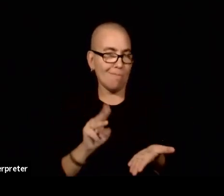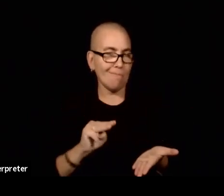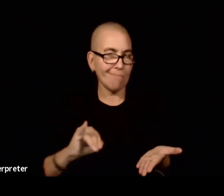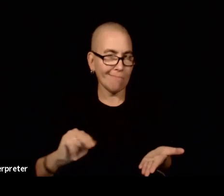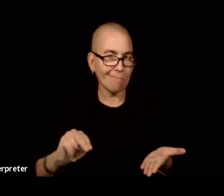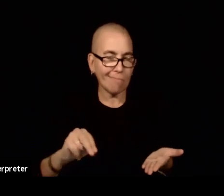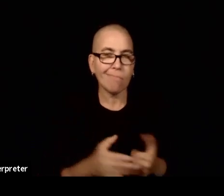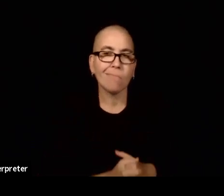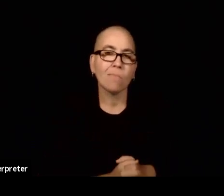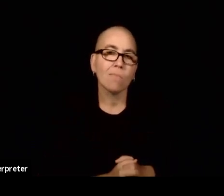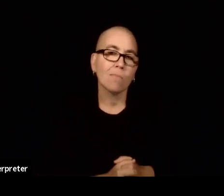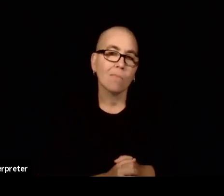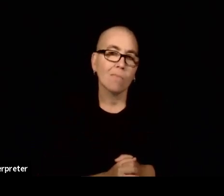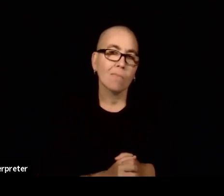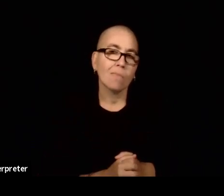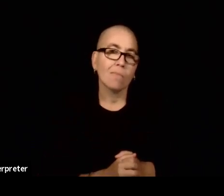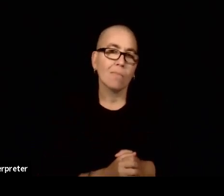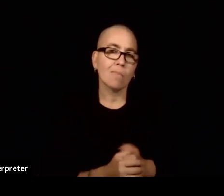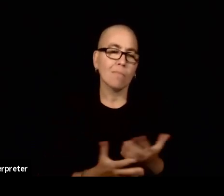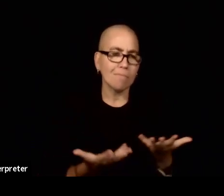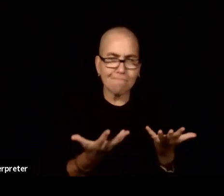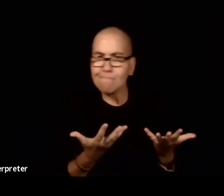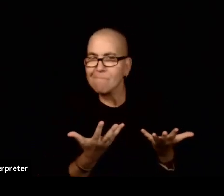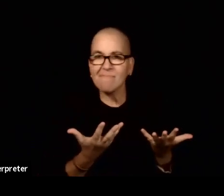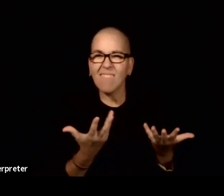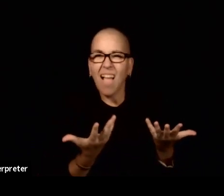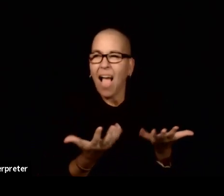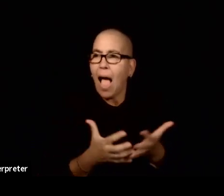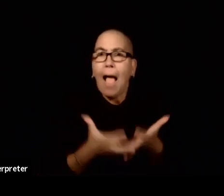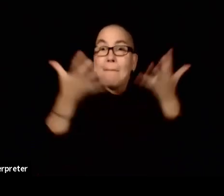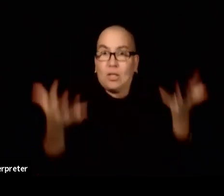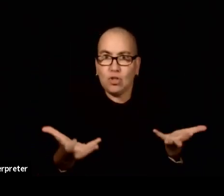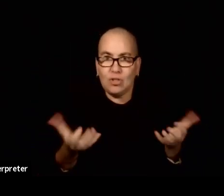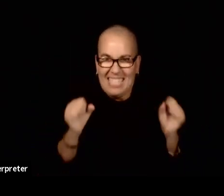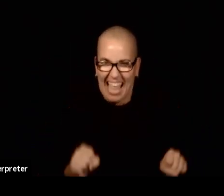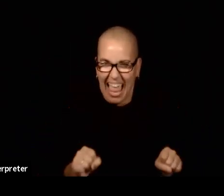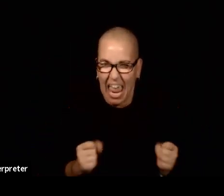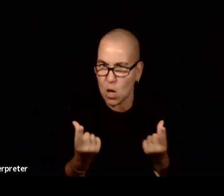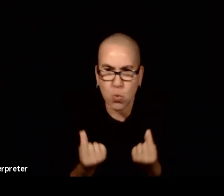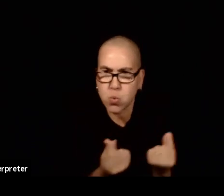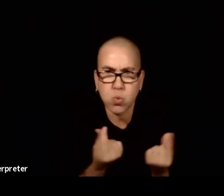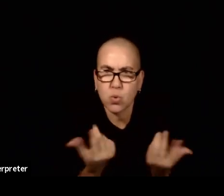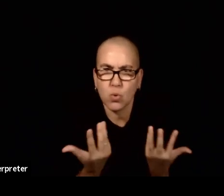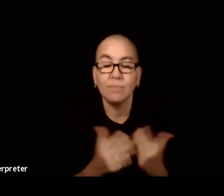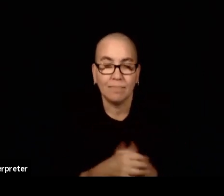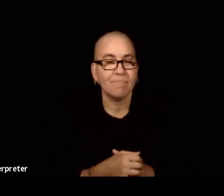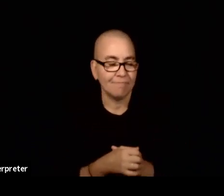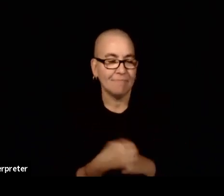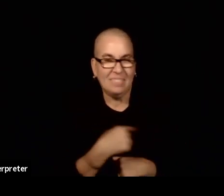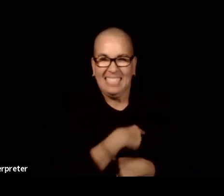have. As the need grows, we're looking at different ways of expanding our capacity.